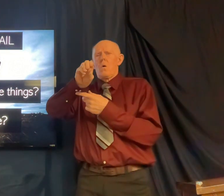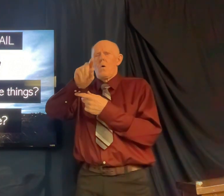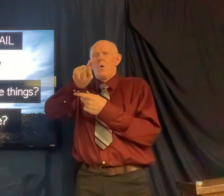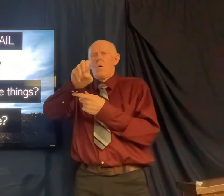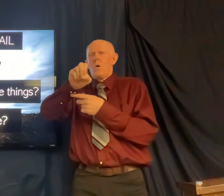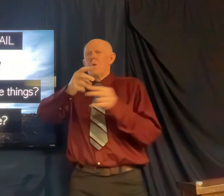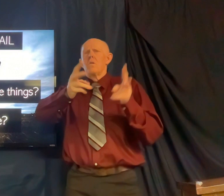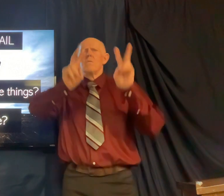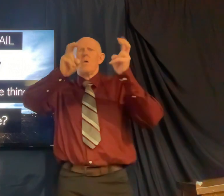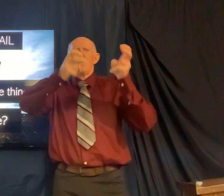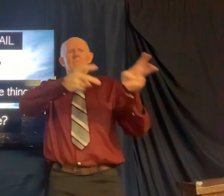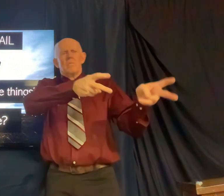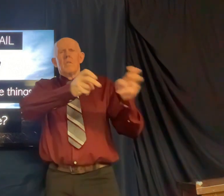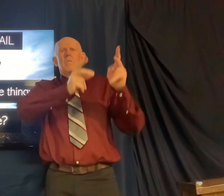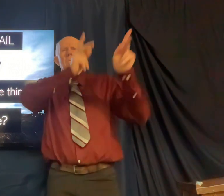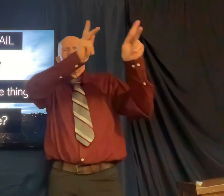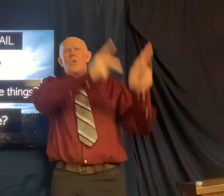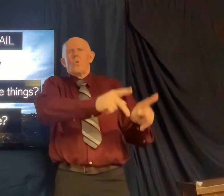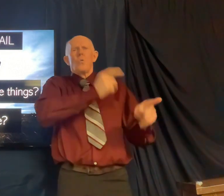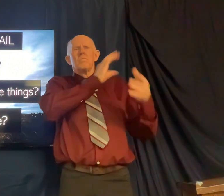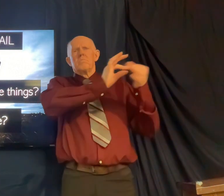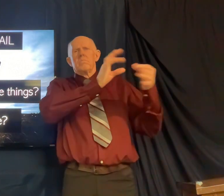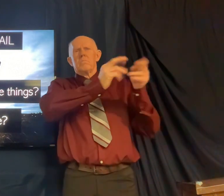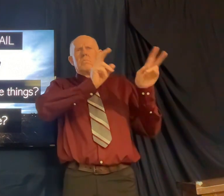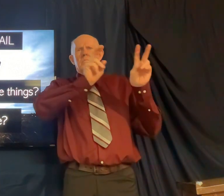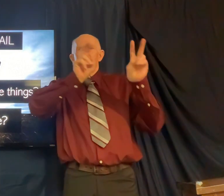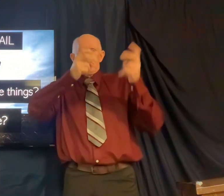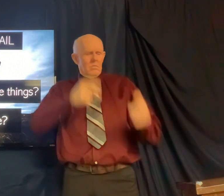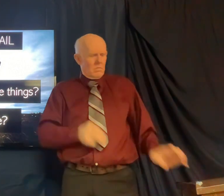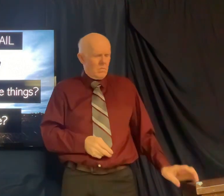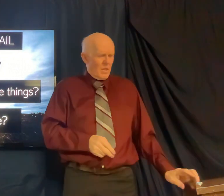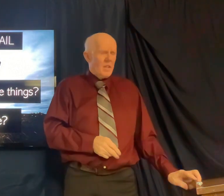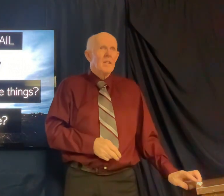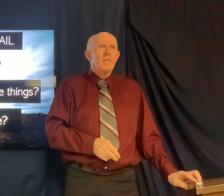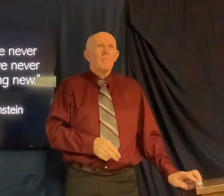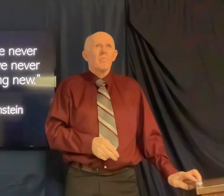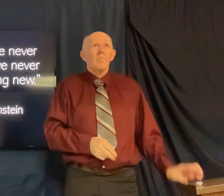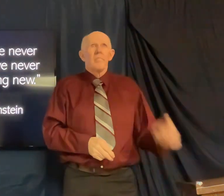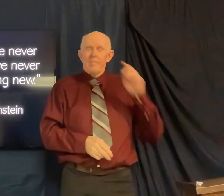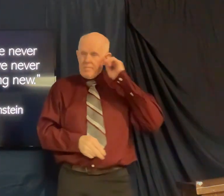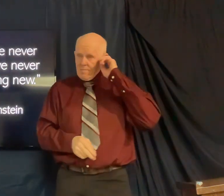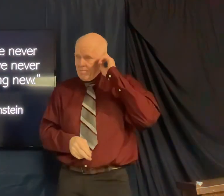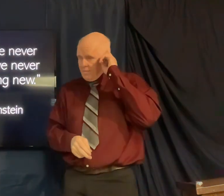There was a story, there's a quote. There was a person who said this.